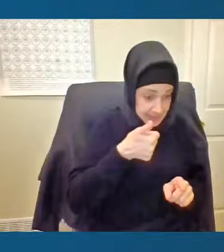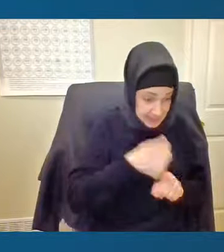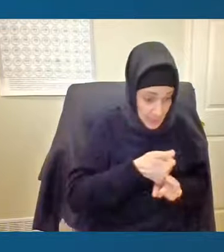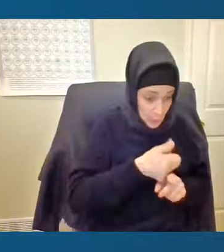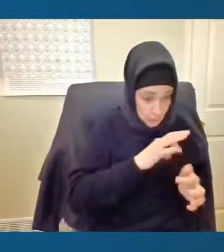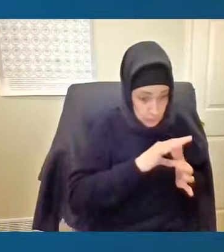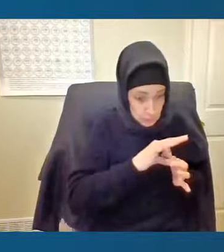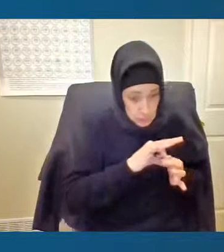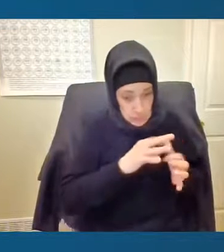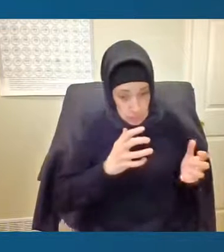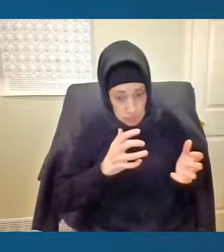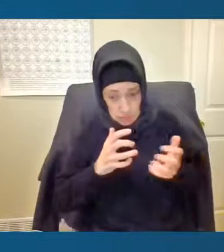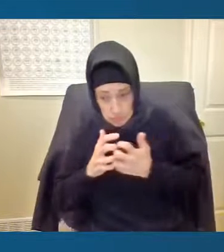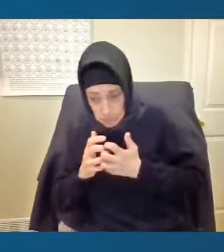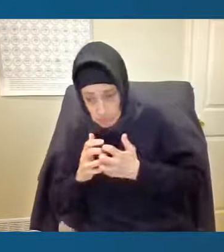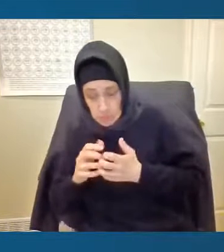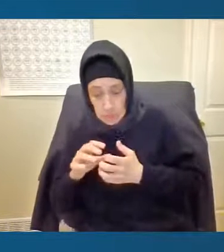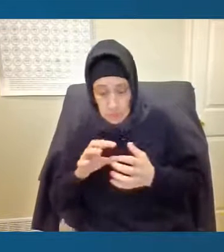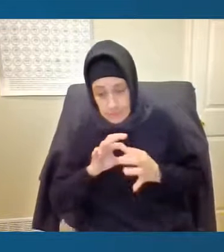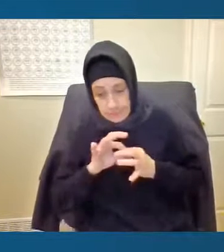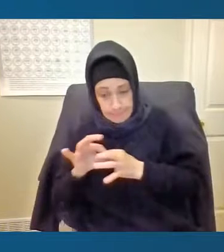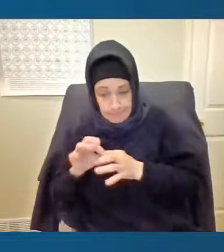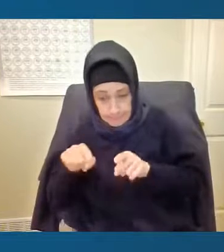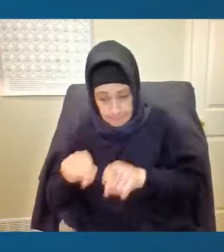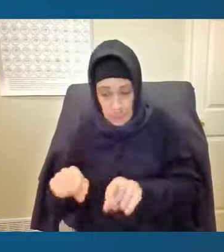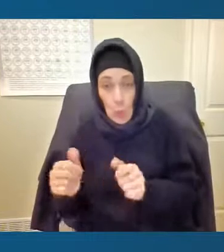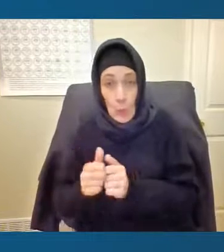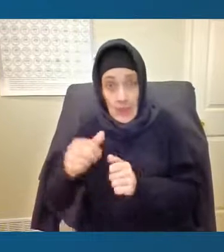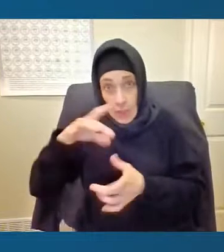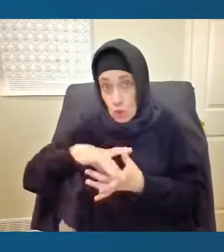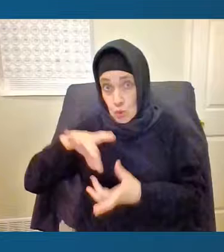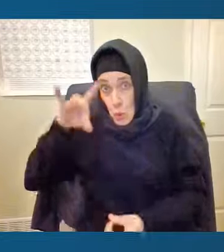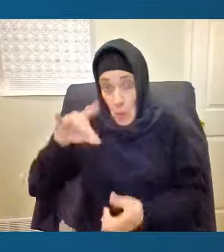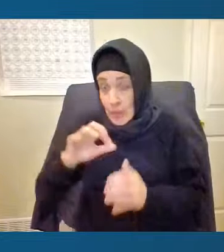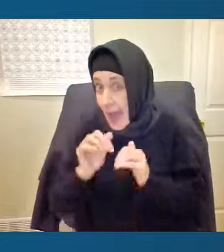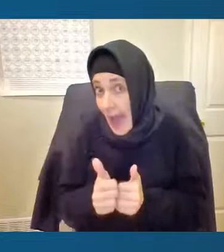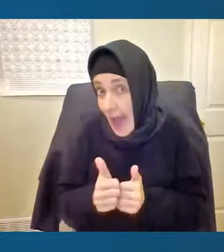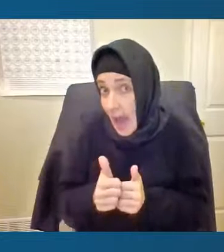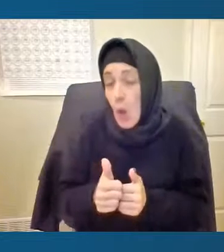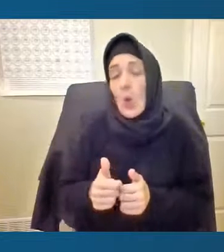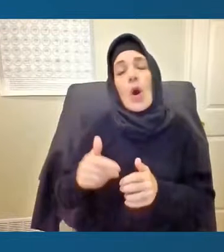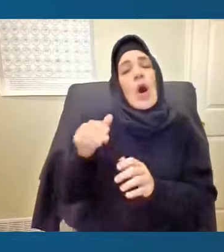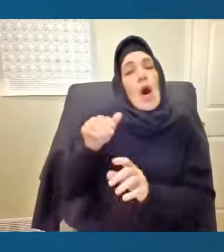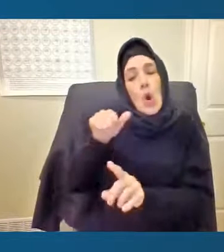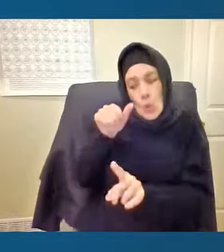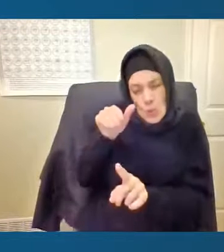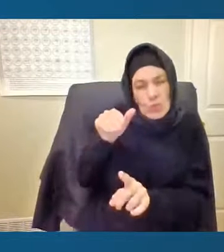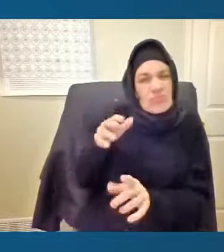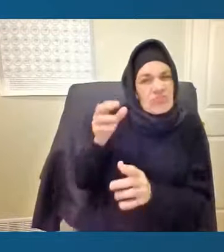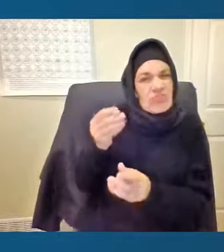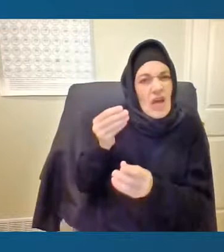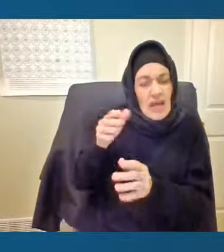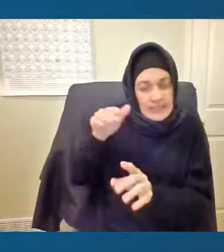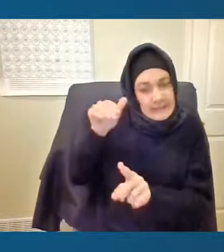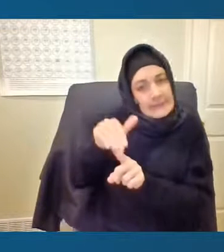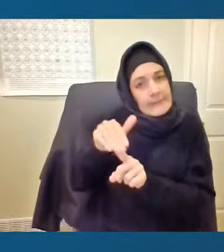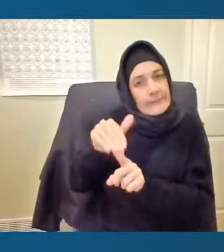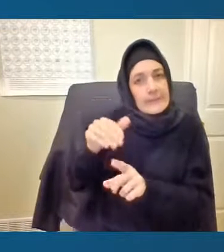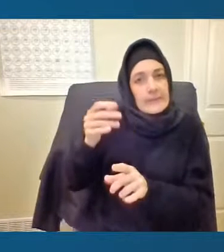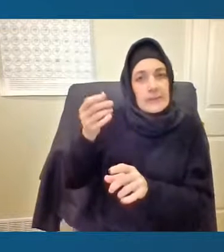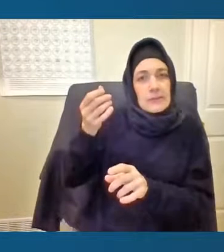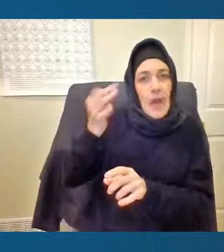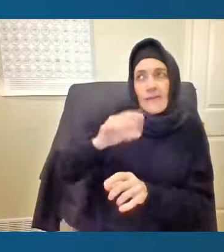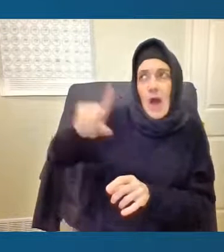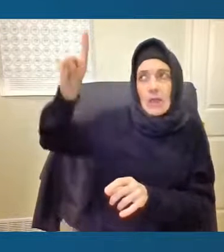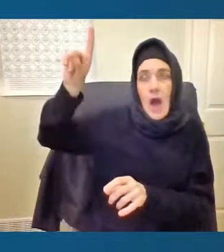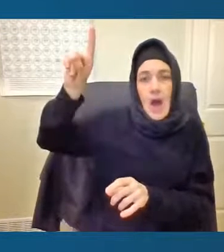and reminding it of Allah subhanahu wa ta'ala. So let's say this again. The soul already desires God. It desires